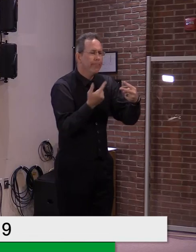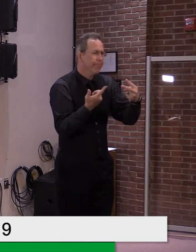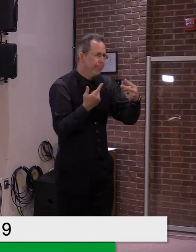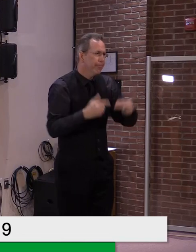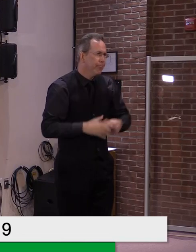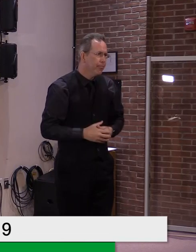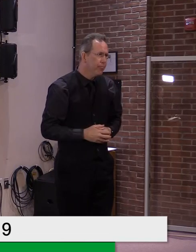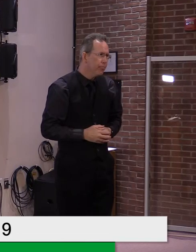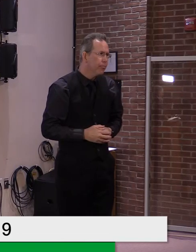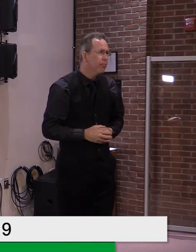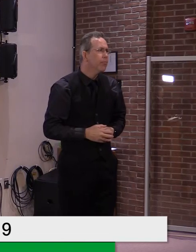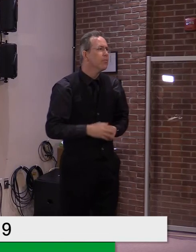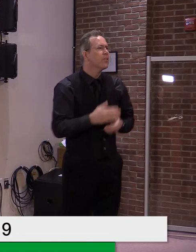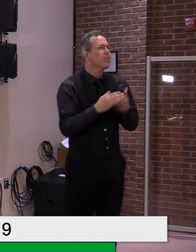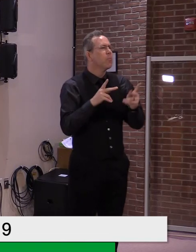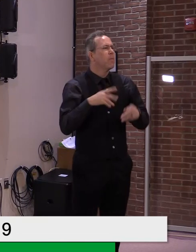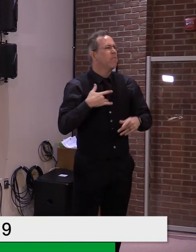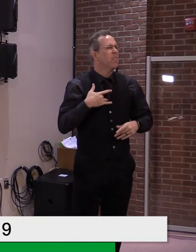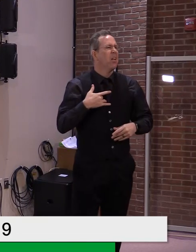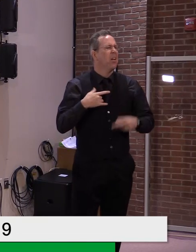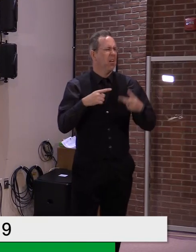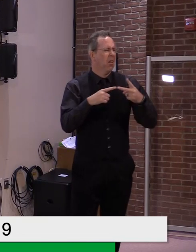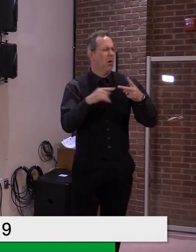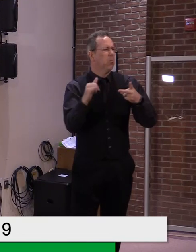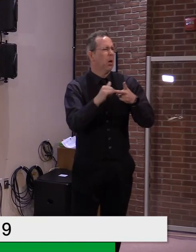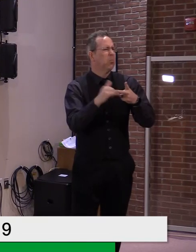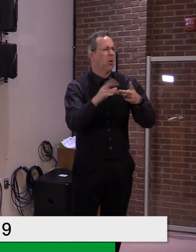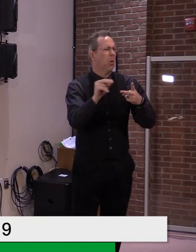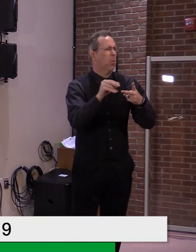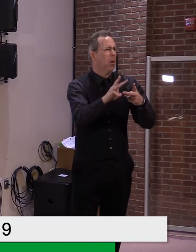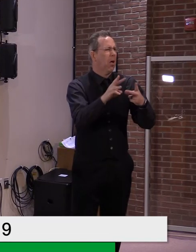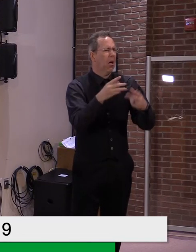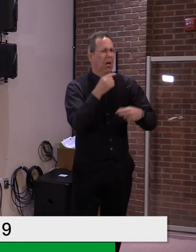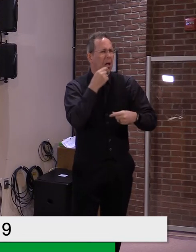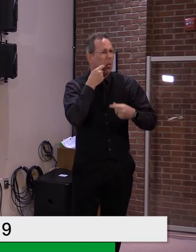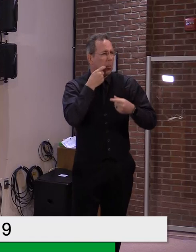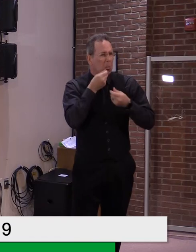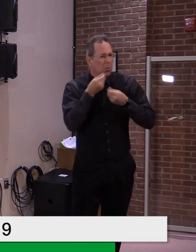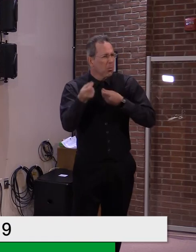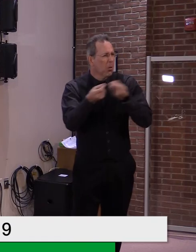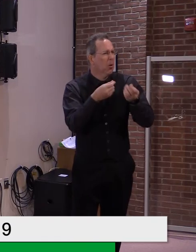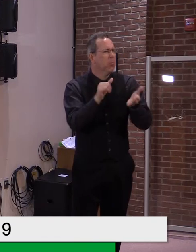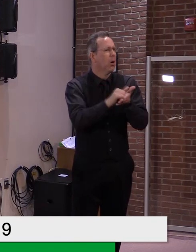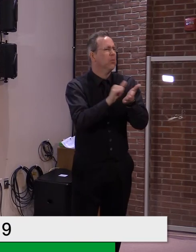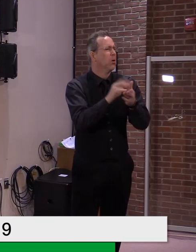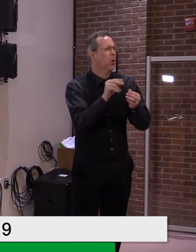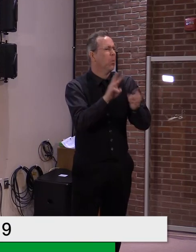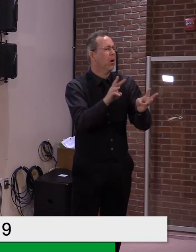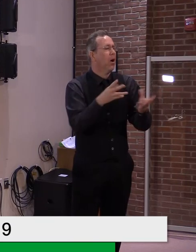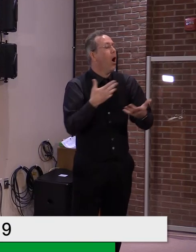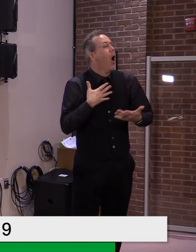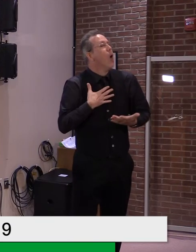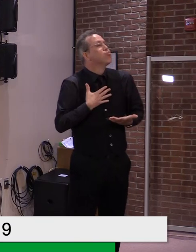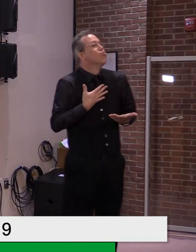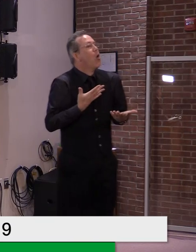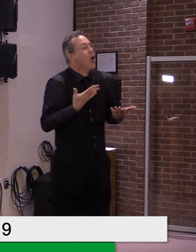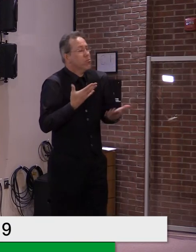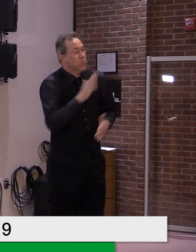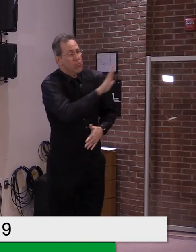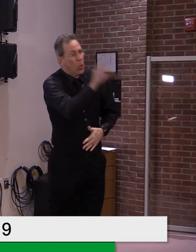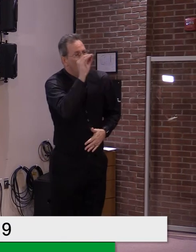at that theory, and that they have their opinion. I was just expressing what we were